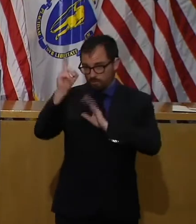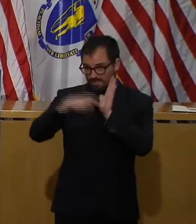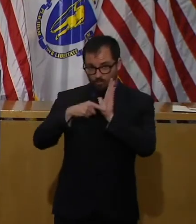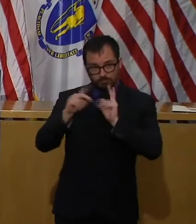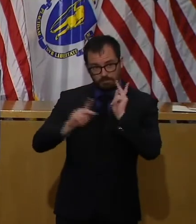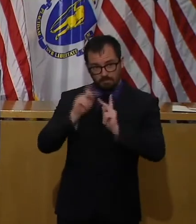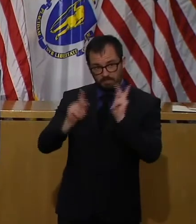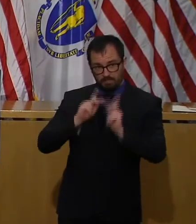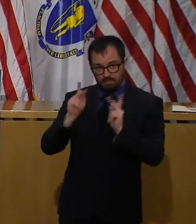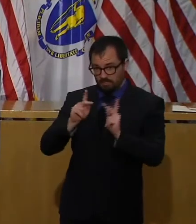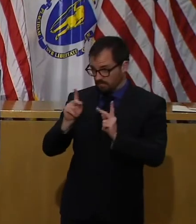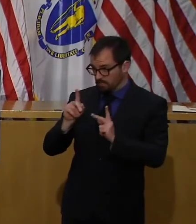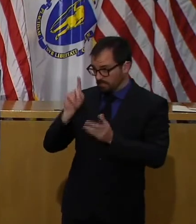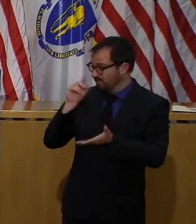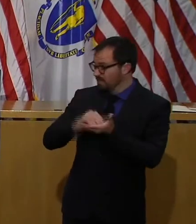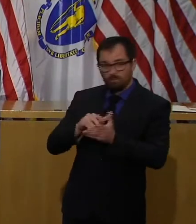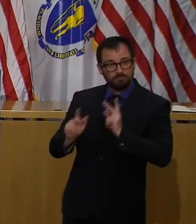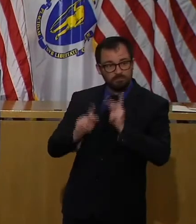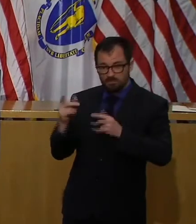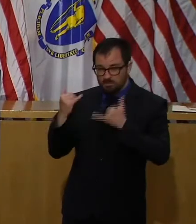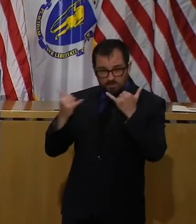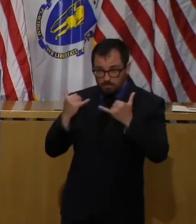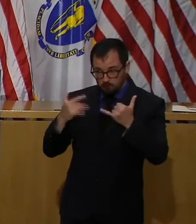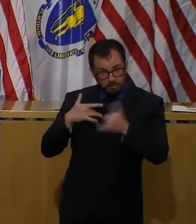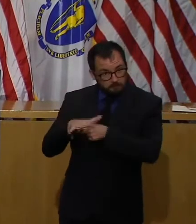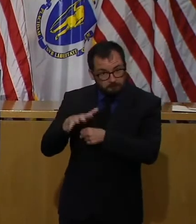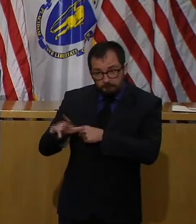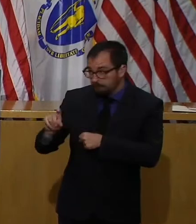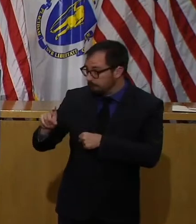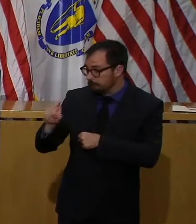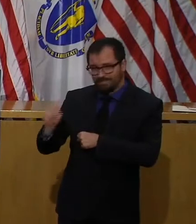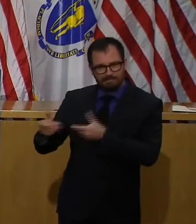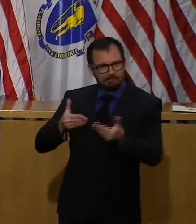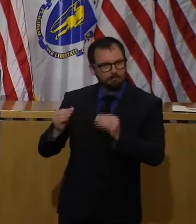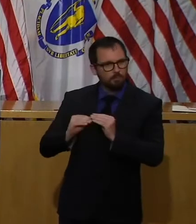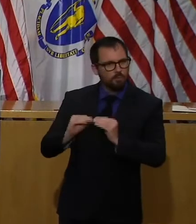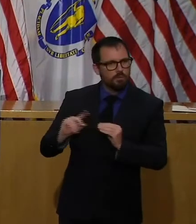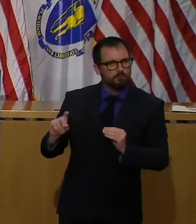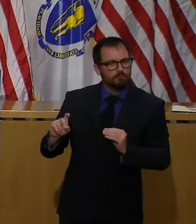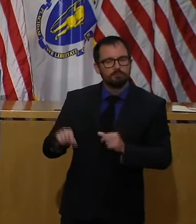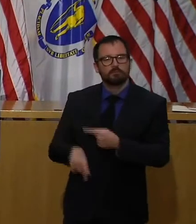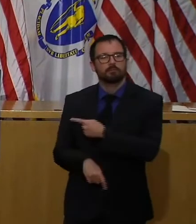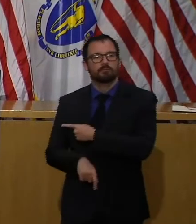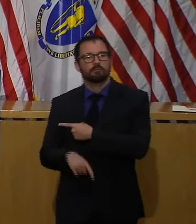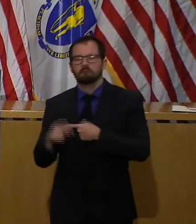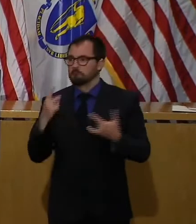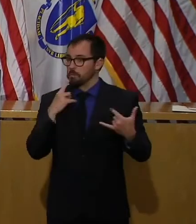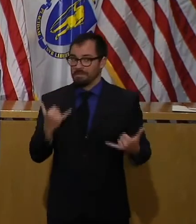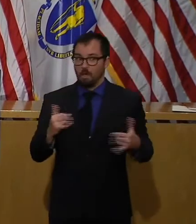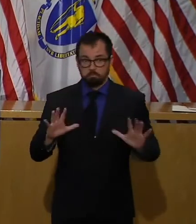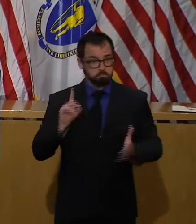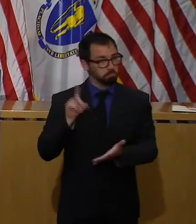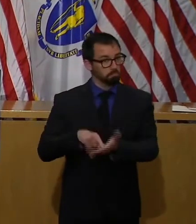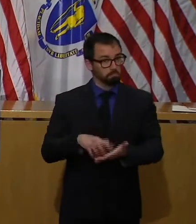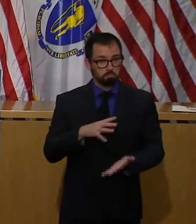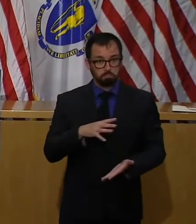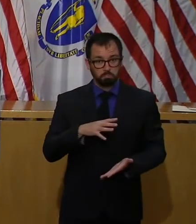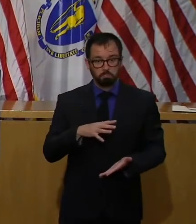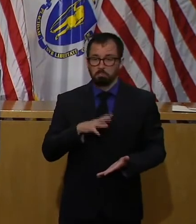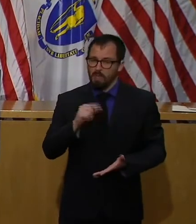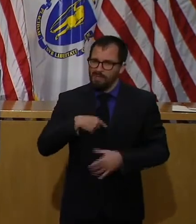At the moment, it's enough, and we have definite opportunity to expand that if we needed to.